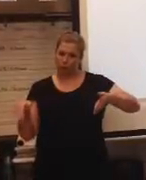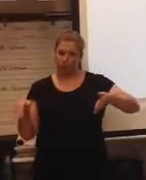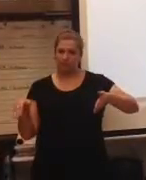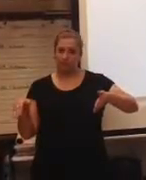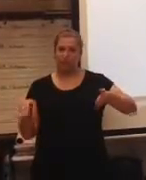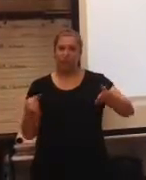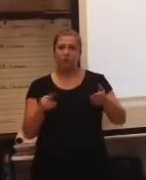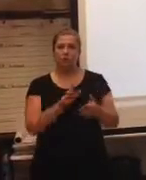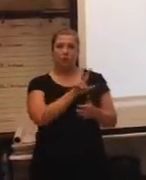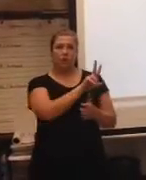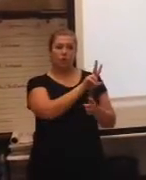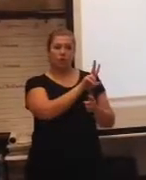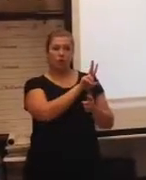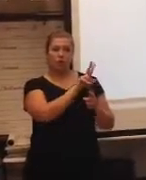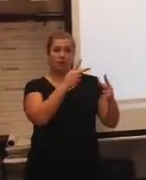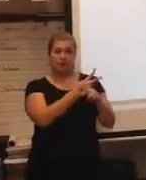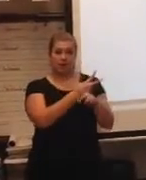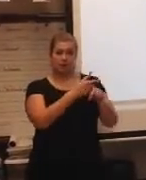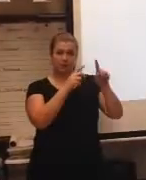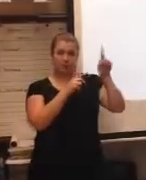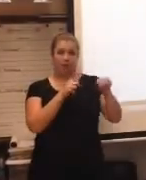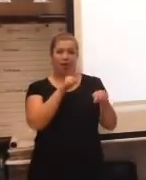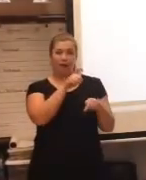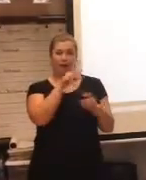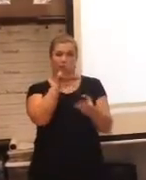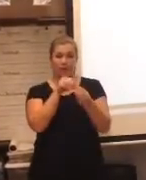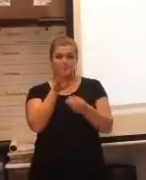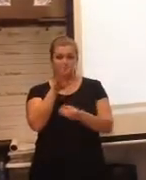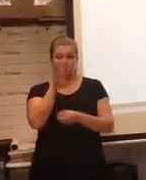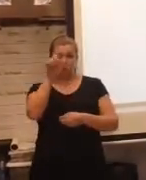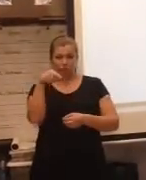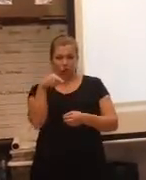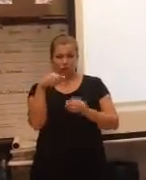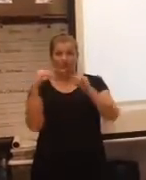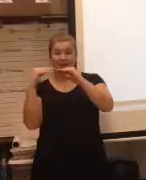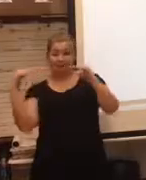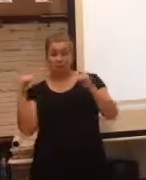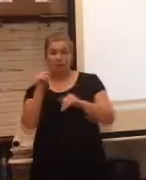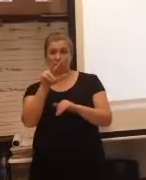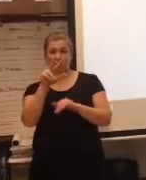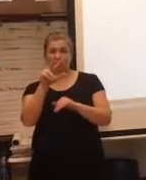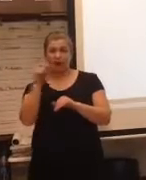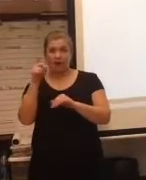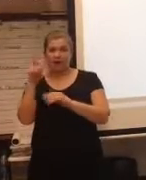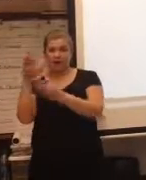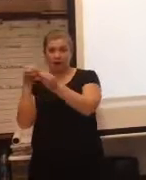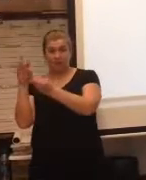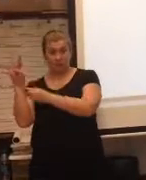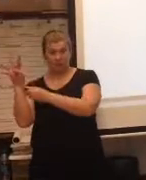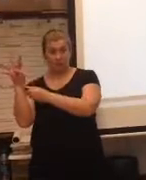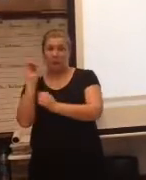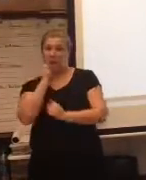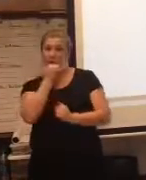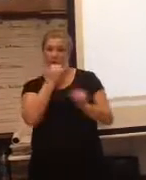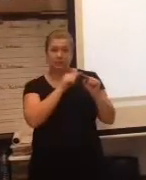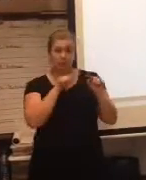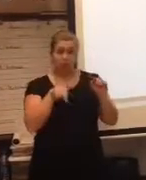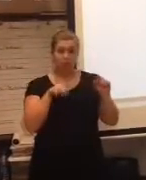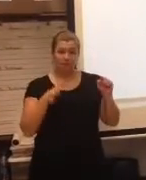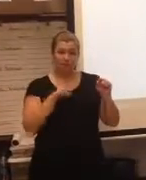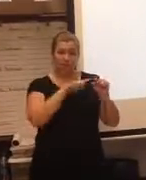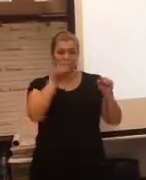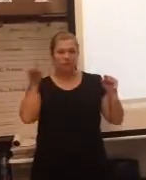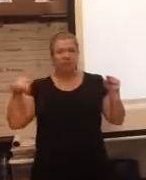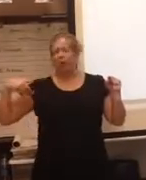simplify 3 times the quantity x plus 4 as 3x plus 4 because they did not distribute to